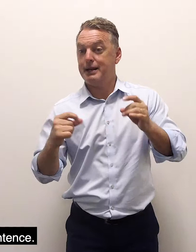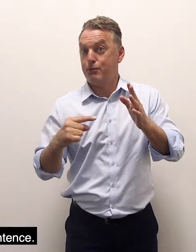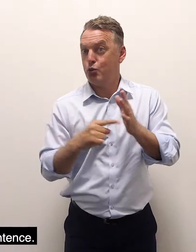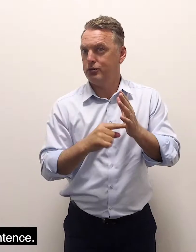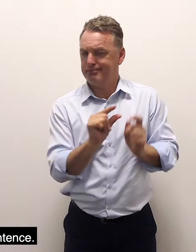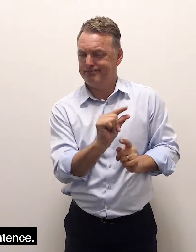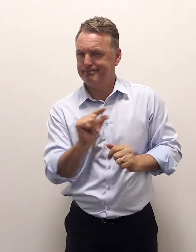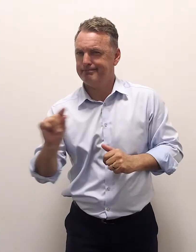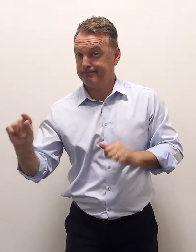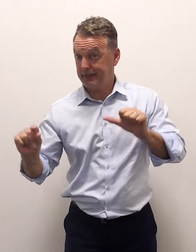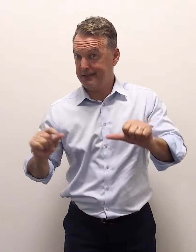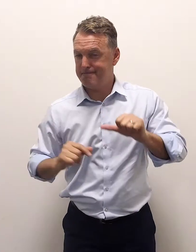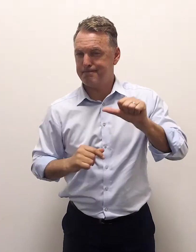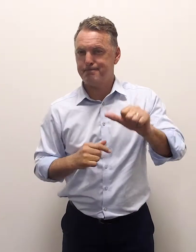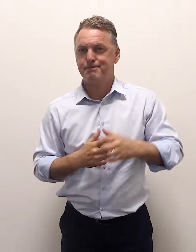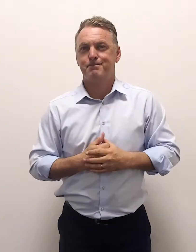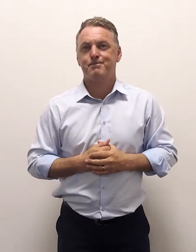a key sentence.